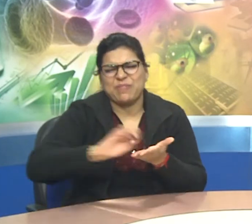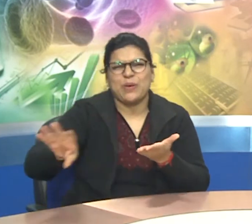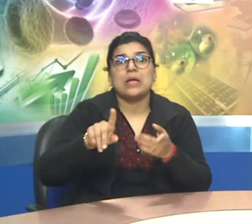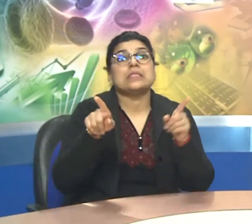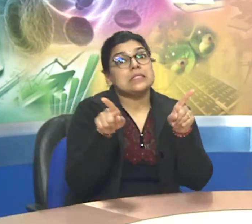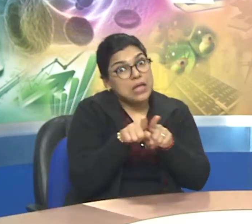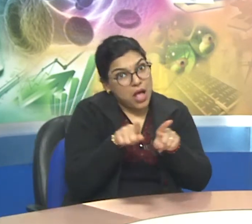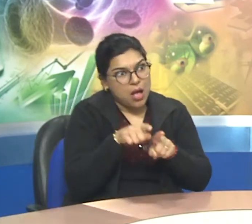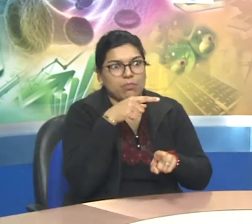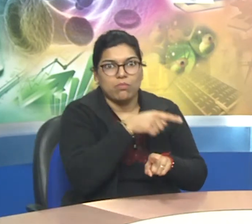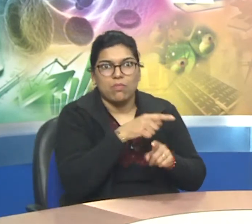So it is